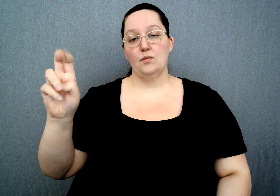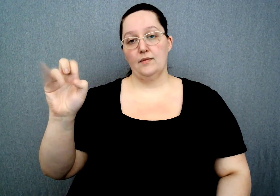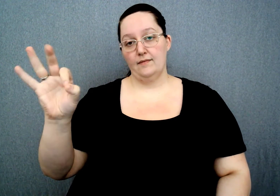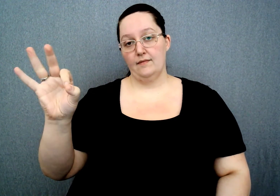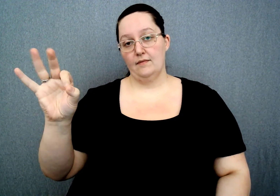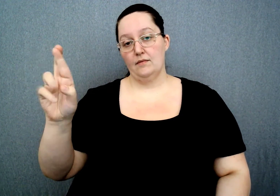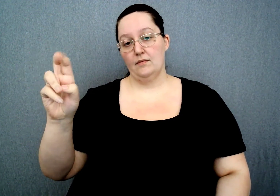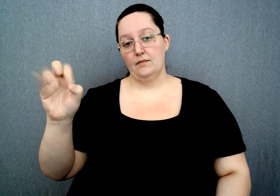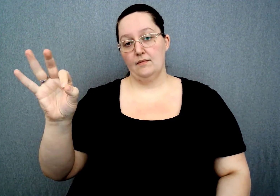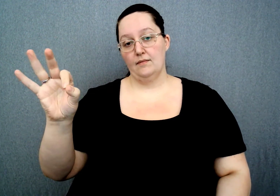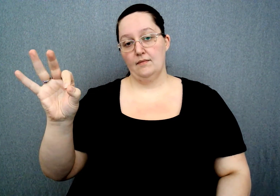refrigerator.